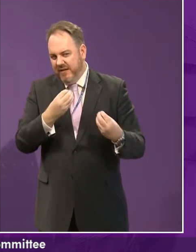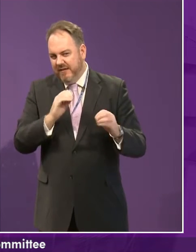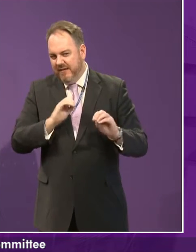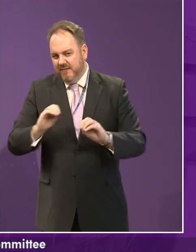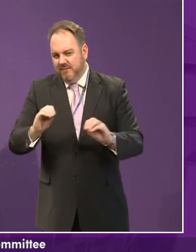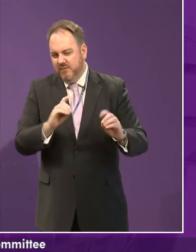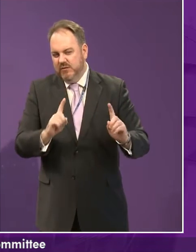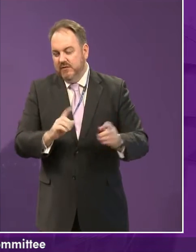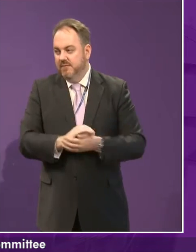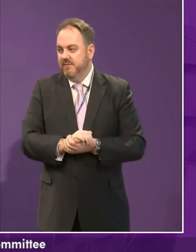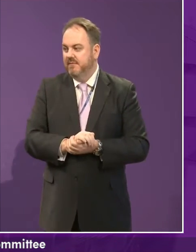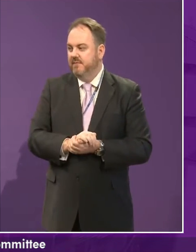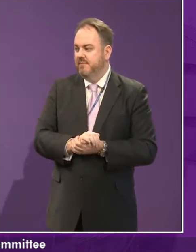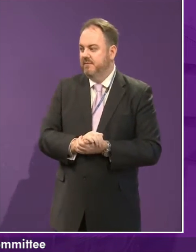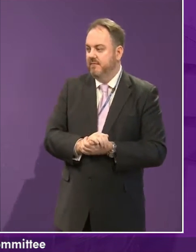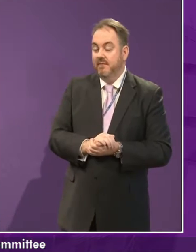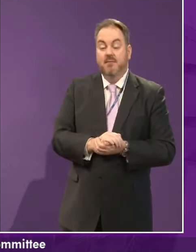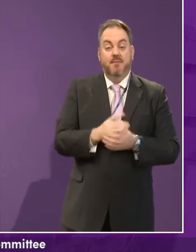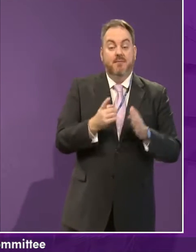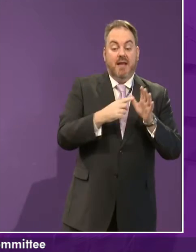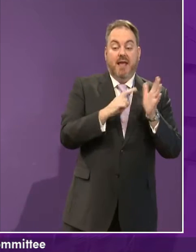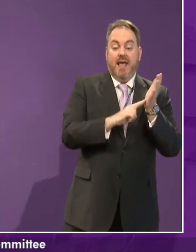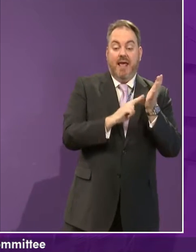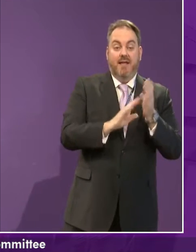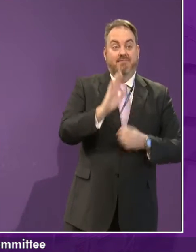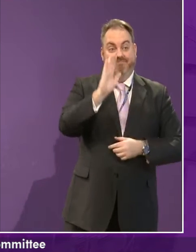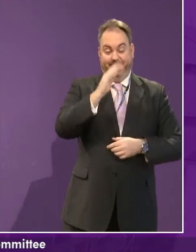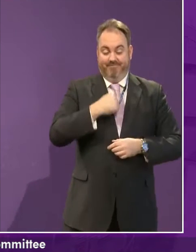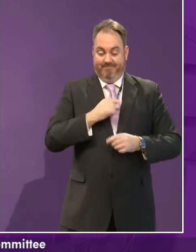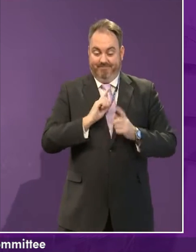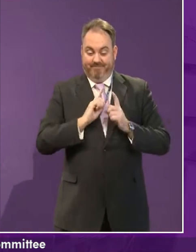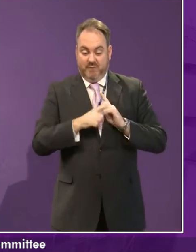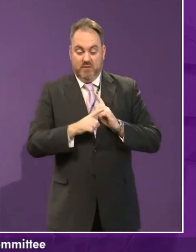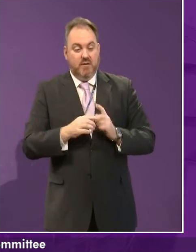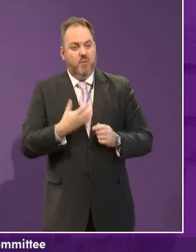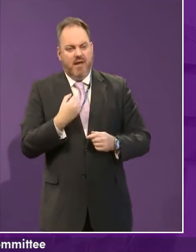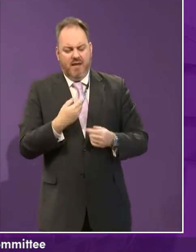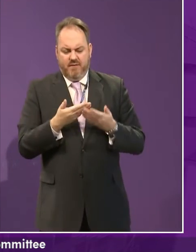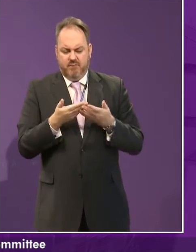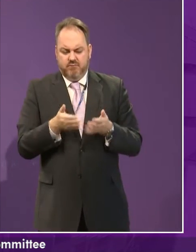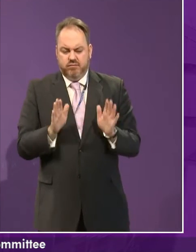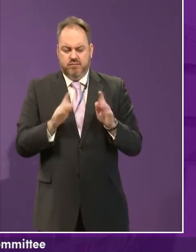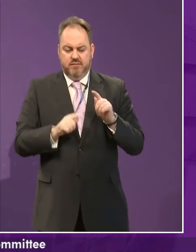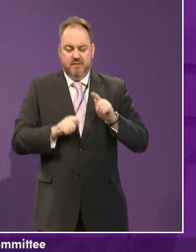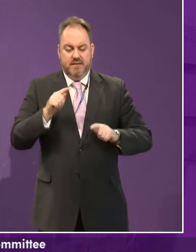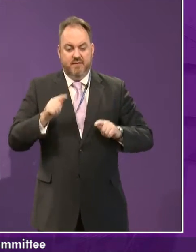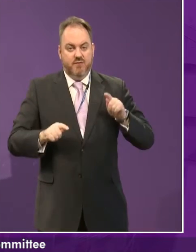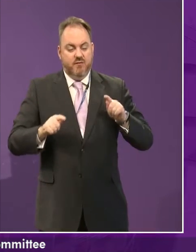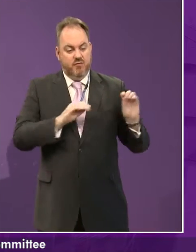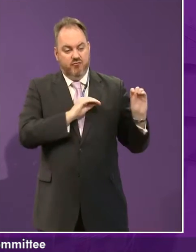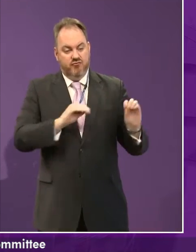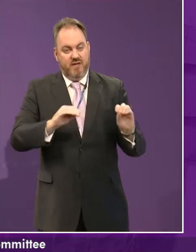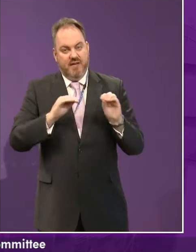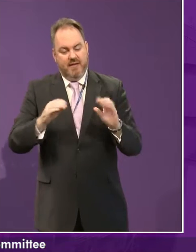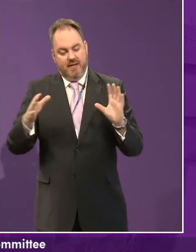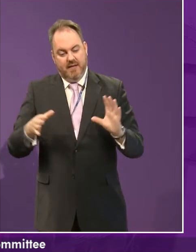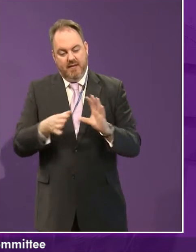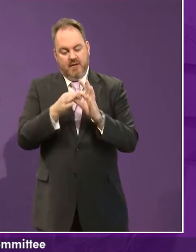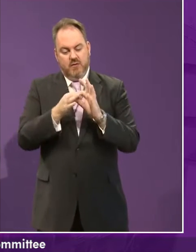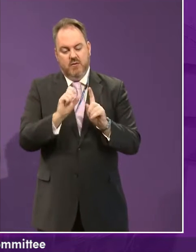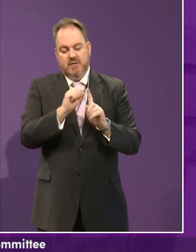It was myself. Well, we've a range of training initiatives for disability